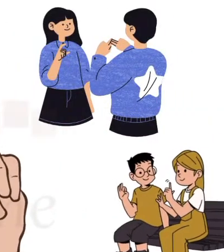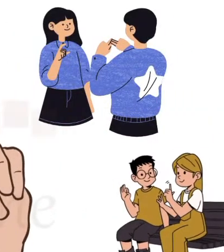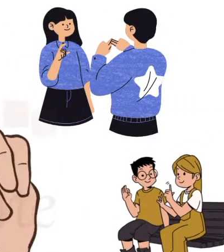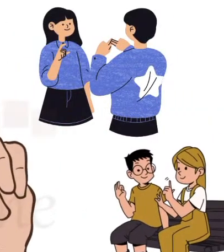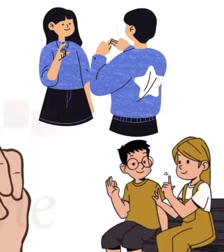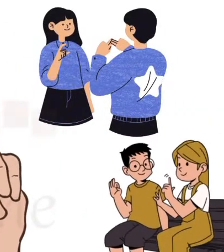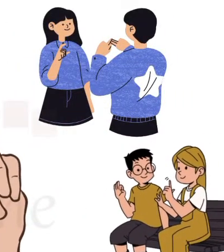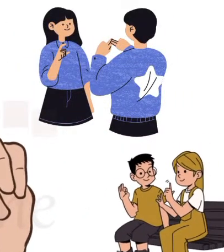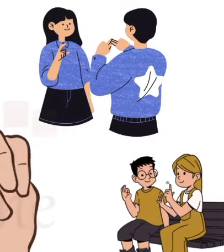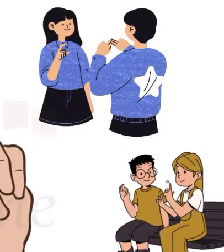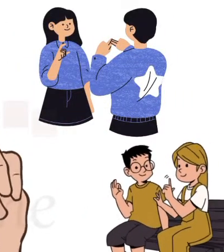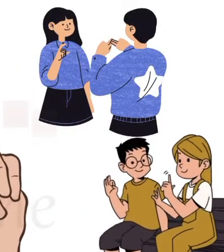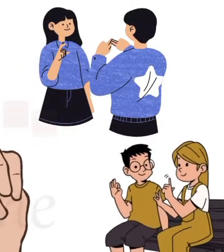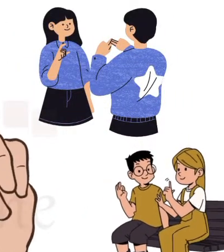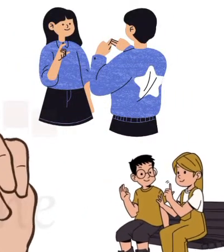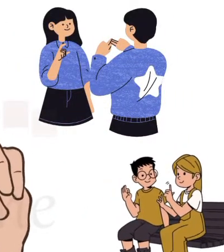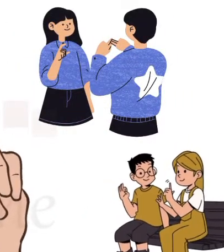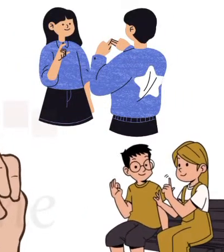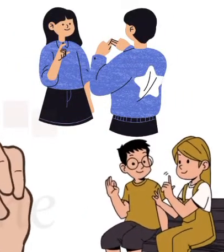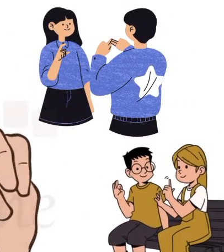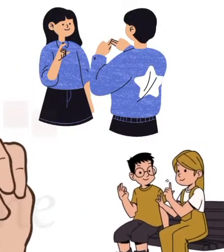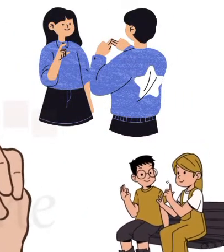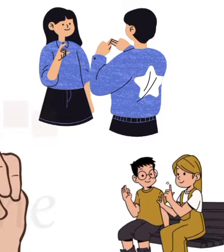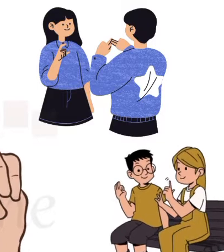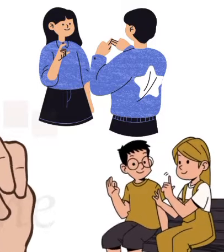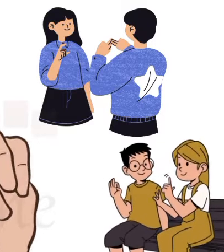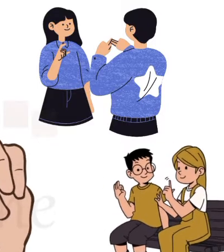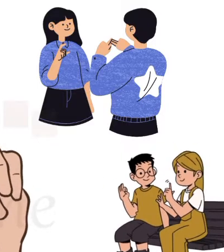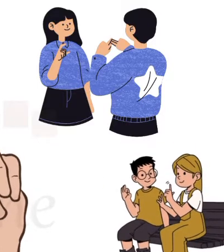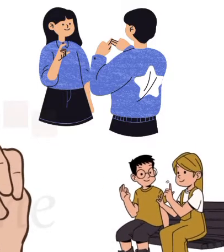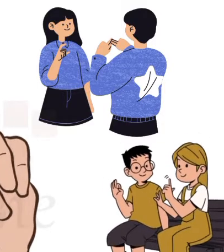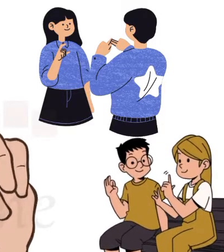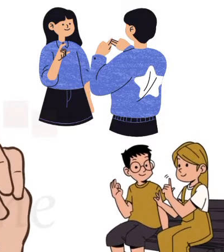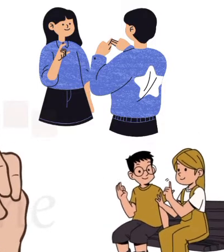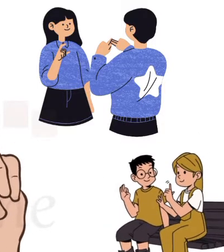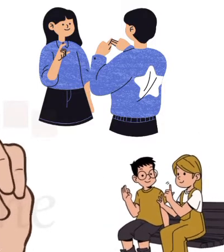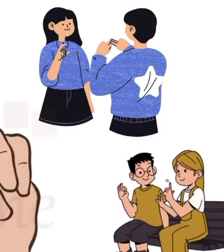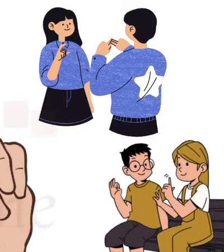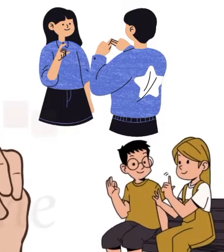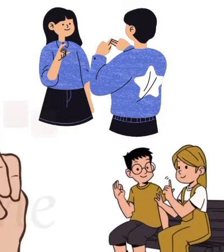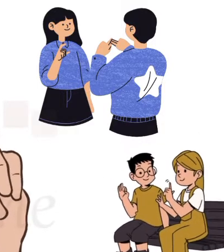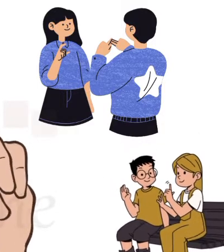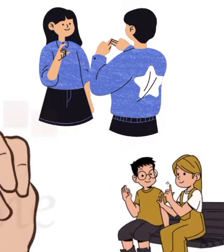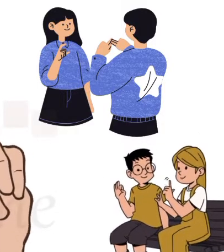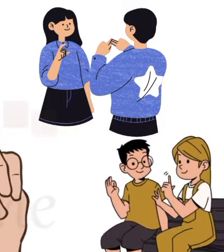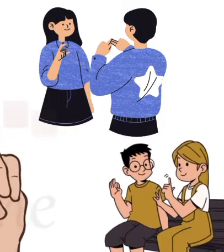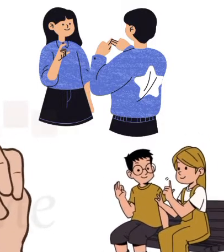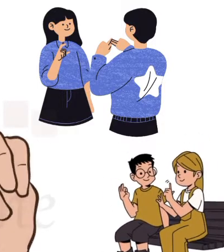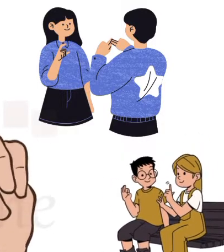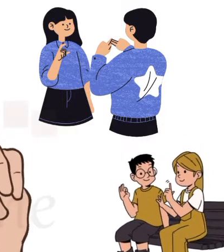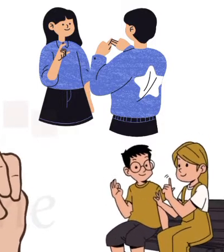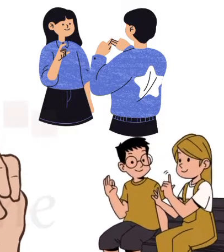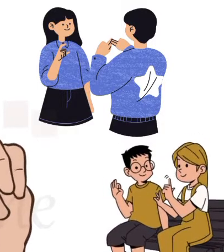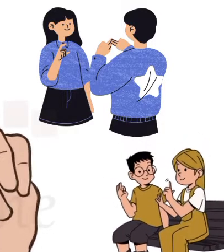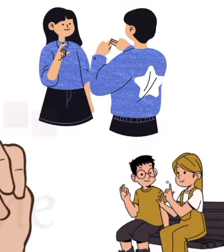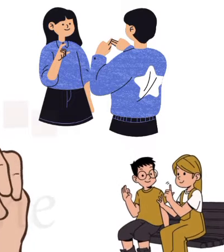Sign language letter N. Once you know M, it's pretty easy to learn N. N is the same as M, but